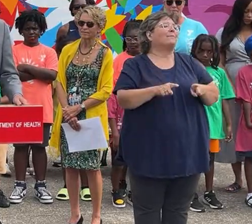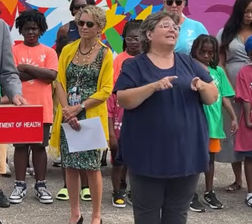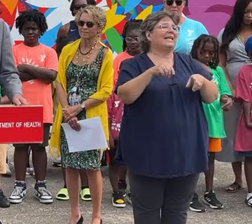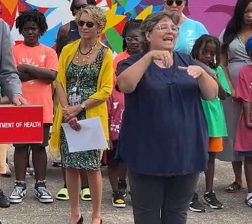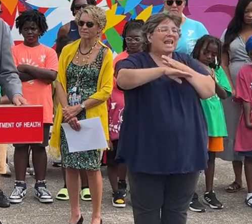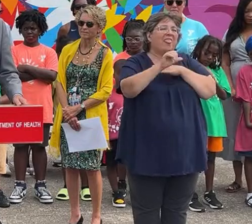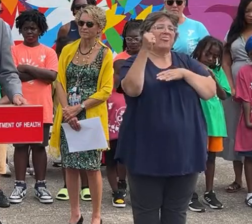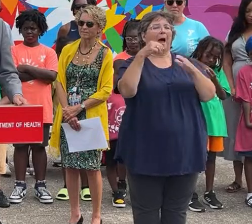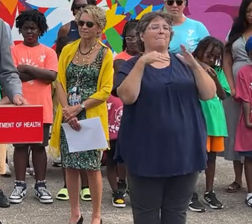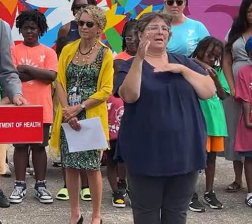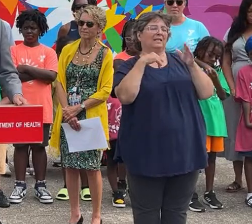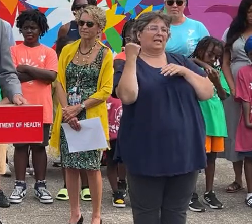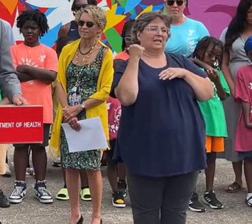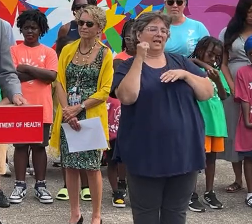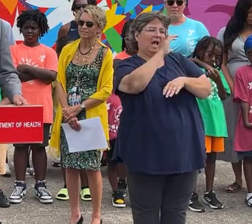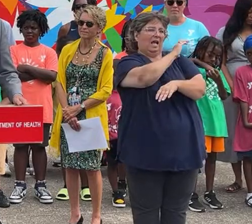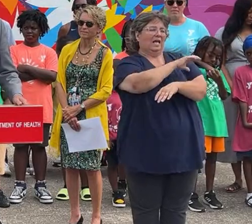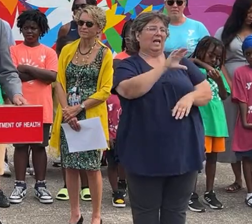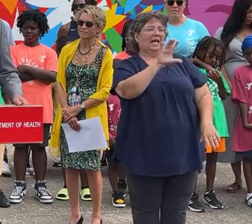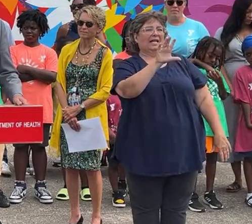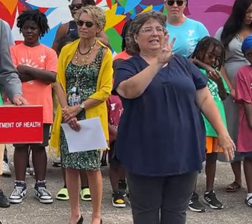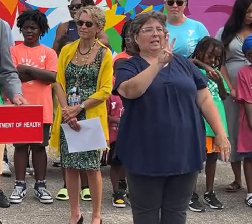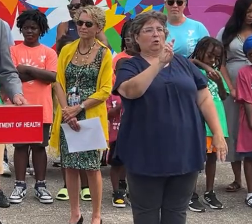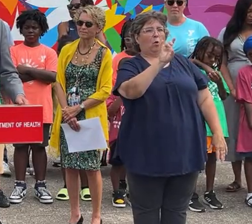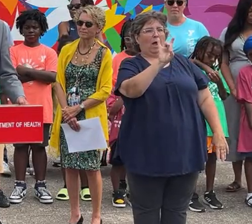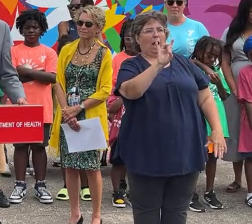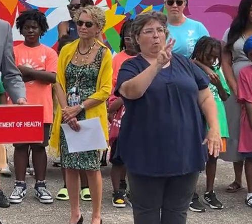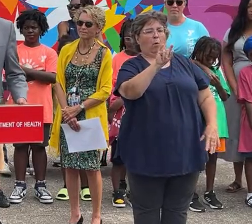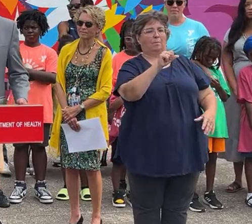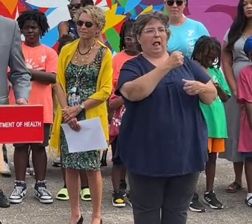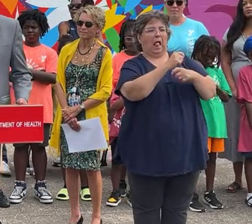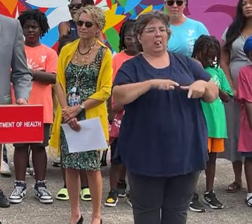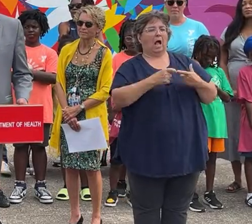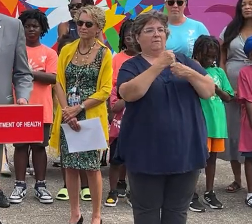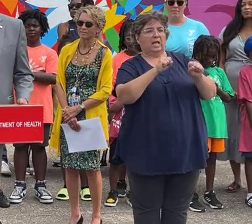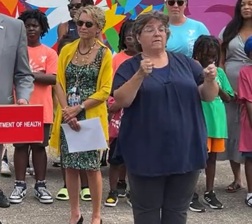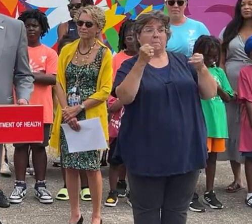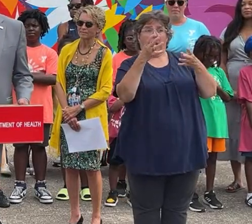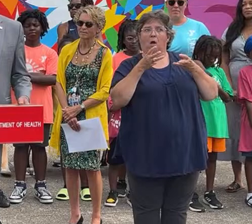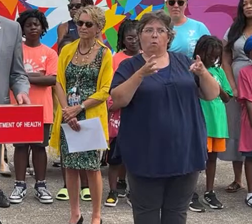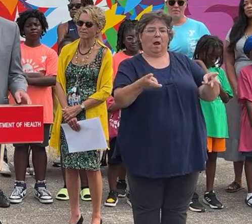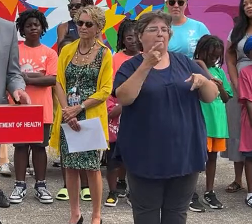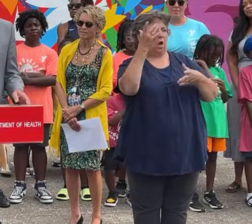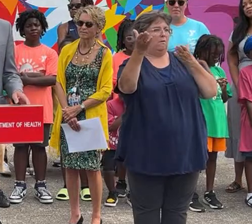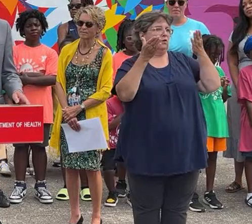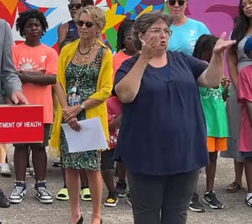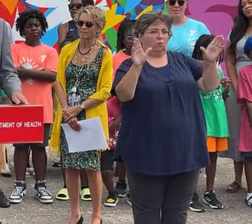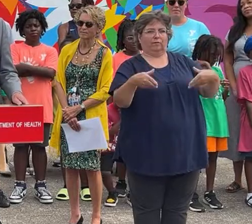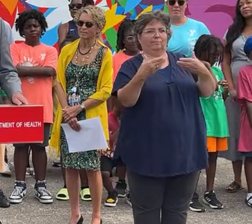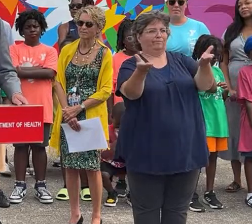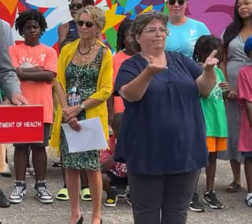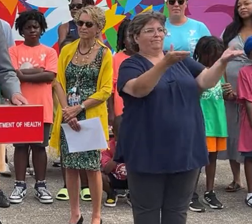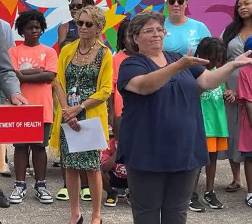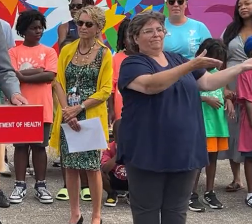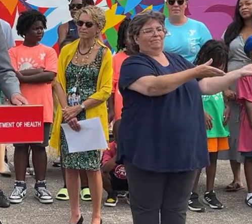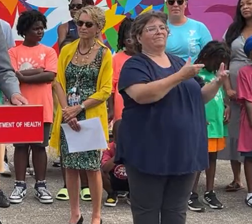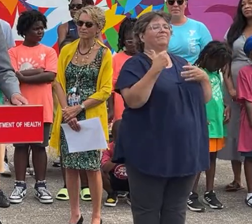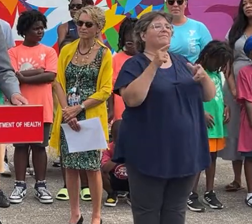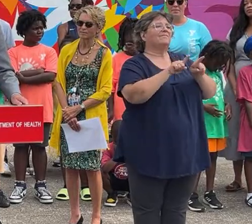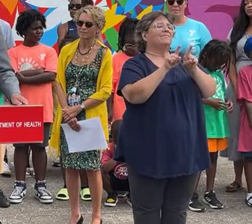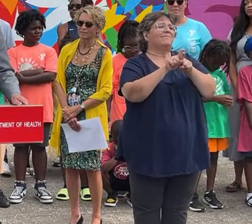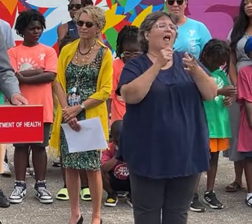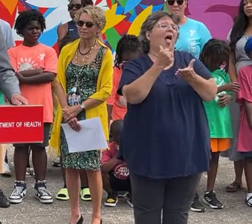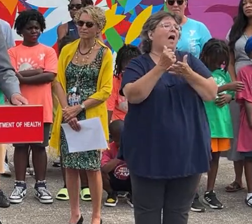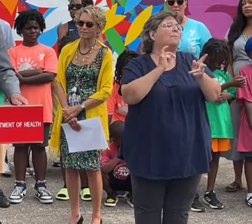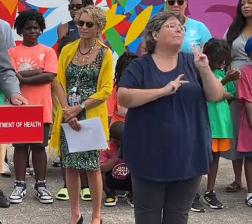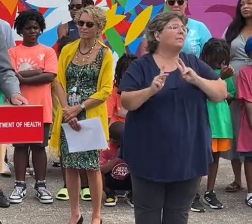the doors. Our clinic at 608 William Street is a lifesaver in many ways because of the services that they provide. They're also there to